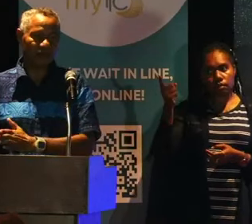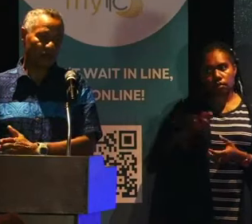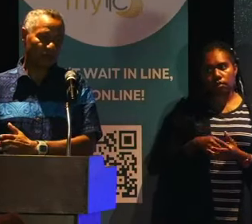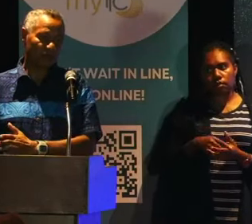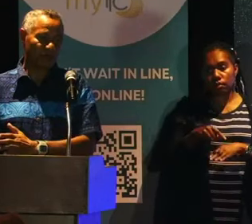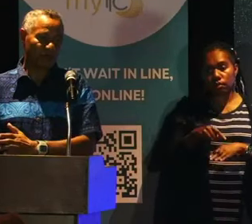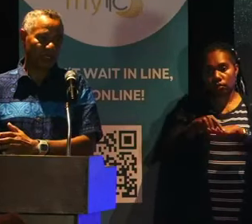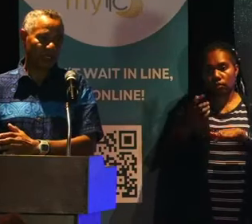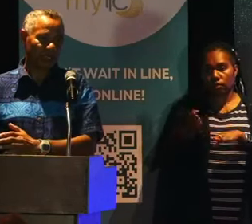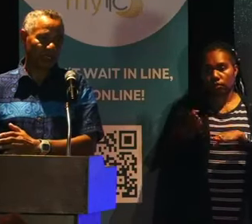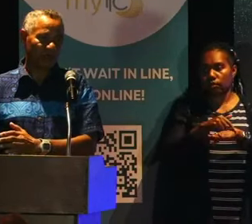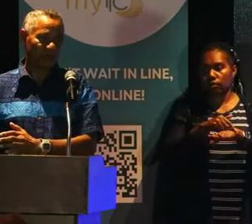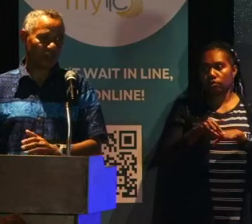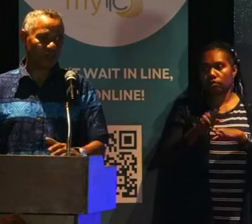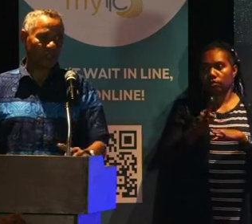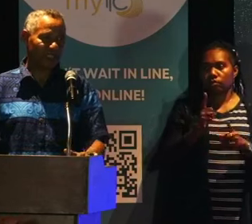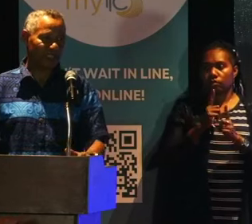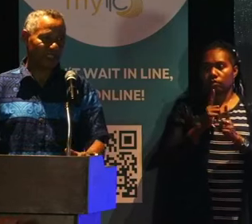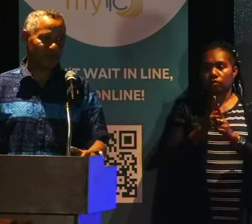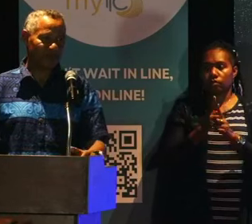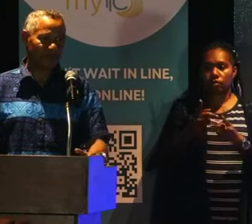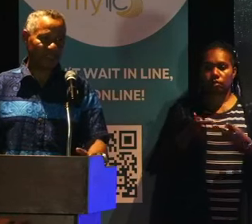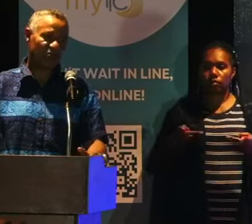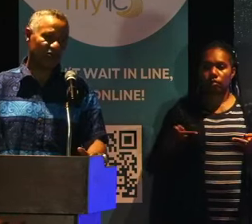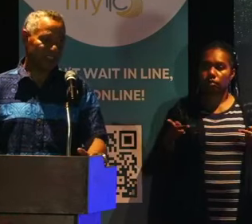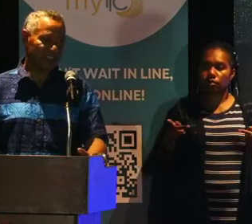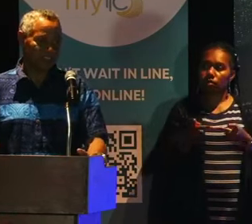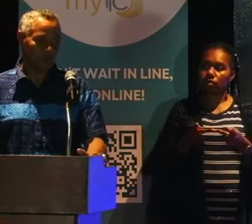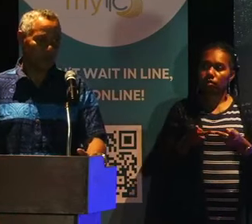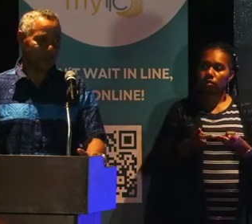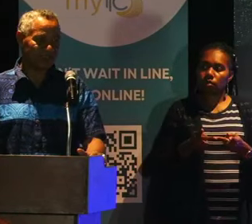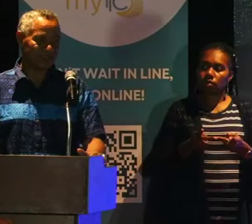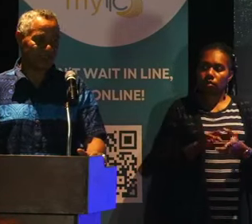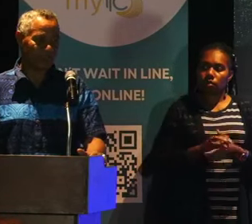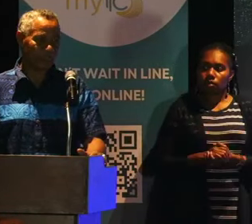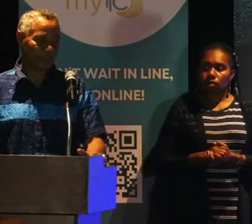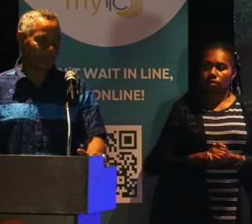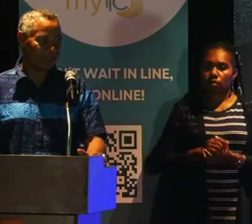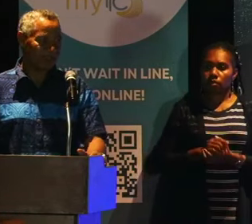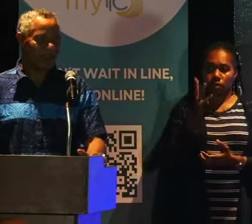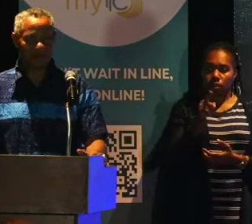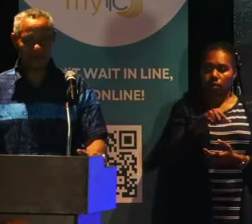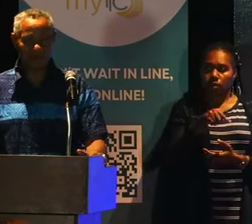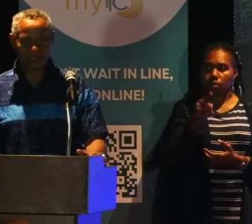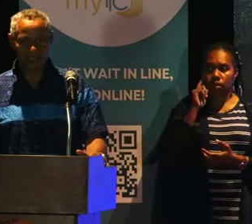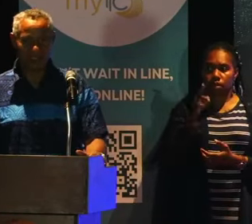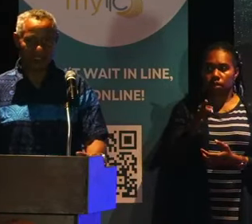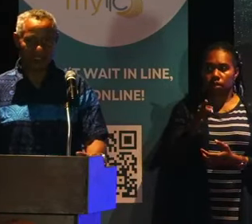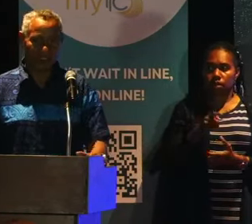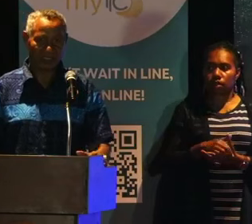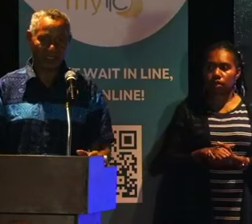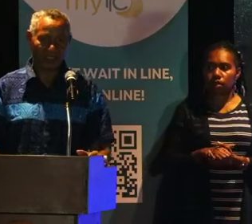our rural people, because normally, if you see our communities in rural areas, they only go out for